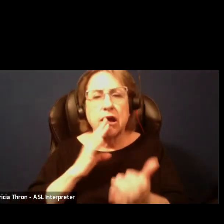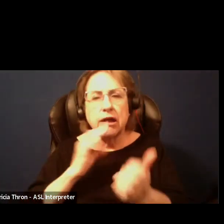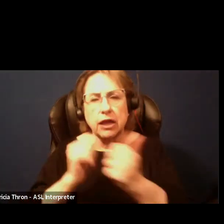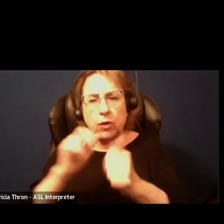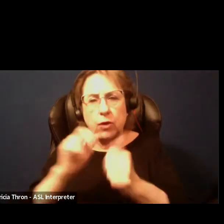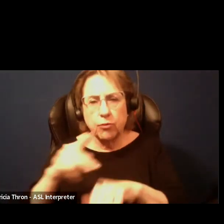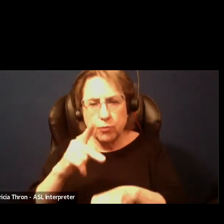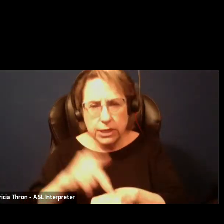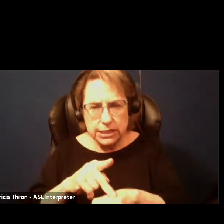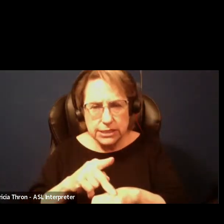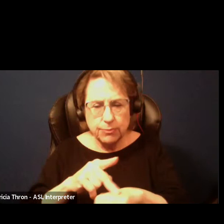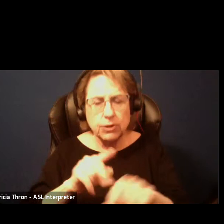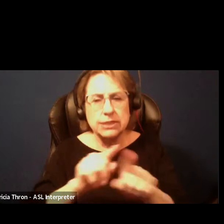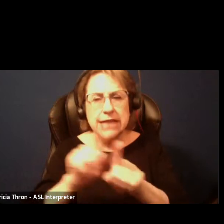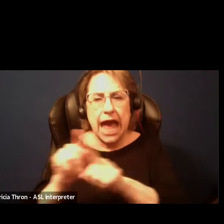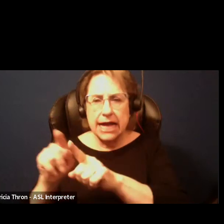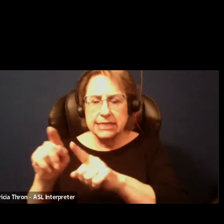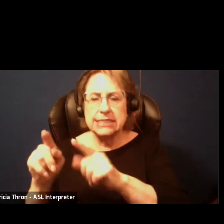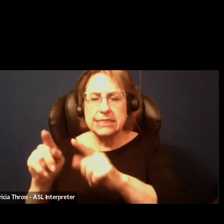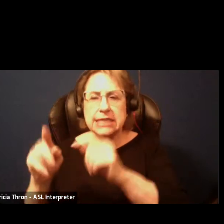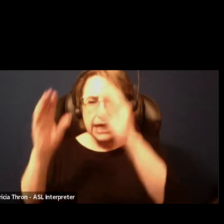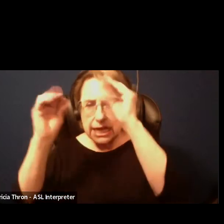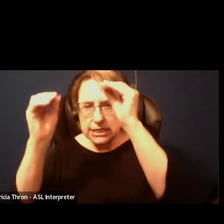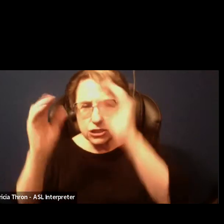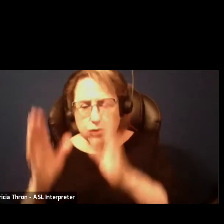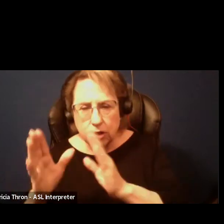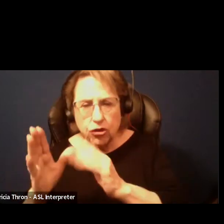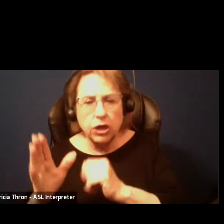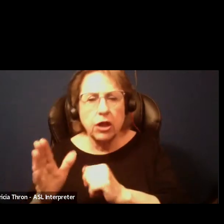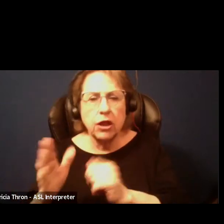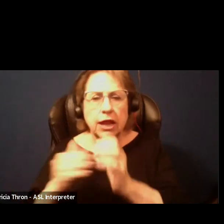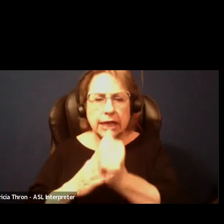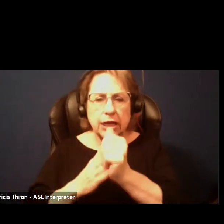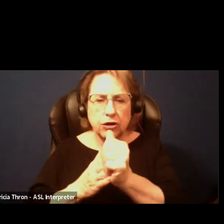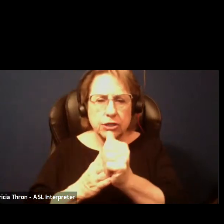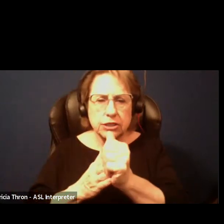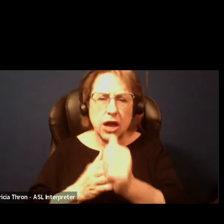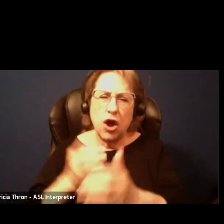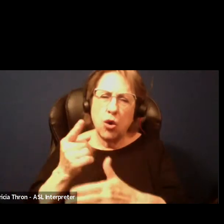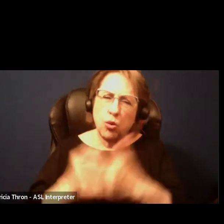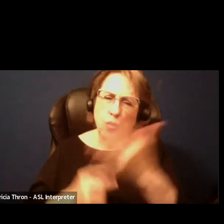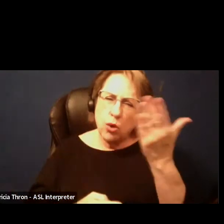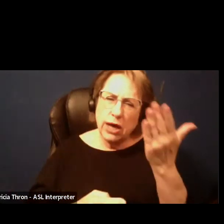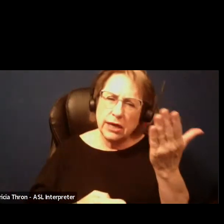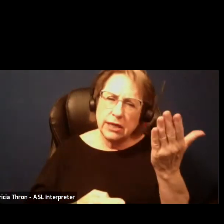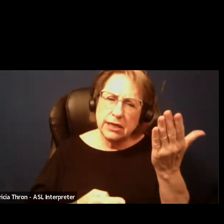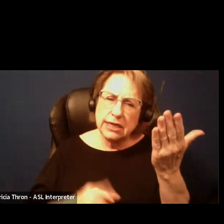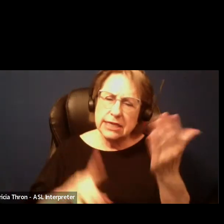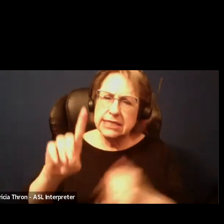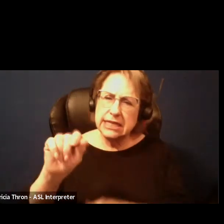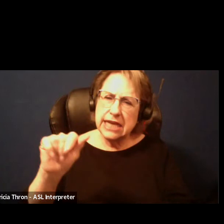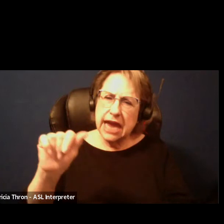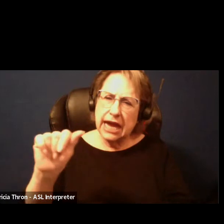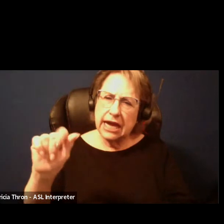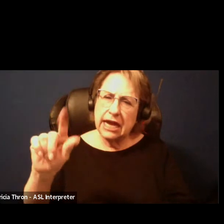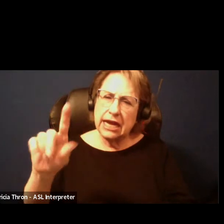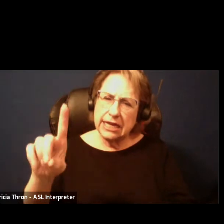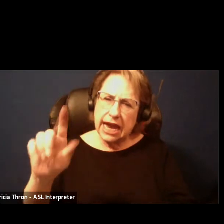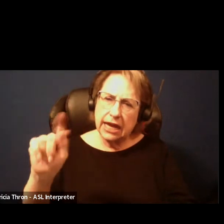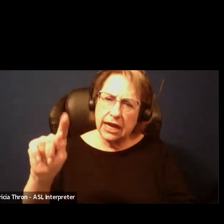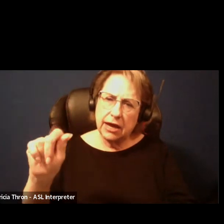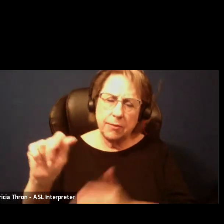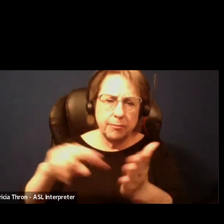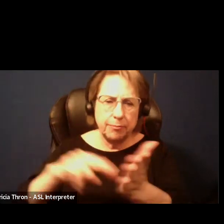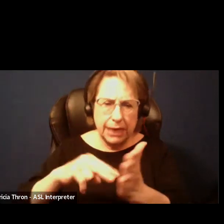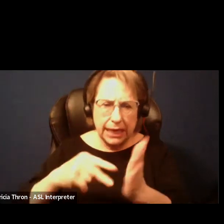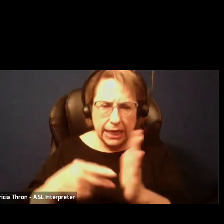the instructional leaders at their school sites around what is this data saying to them, coupled with the DNF list,